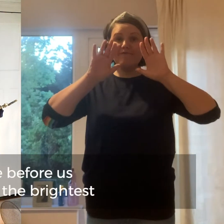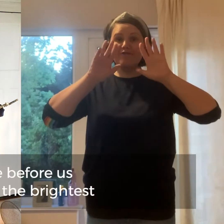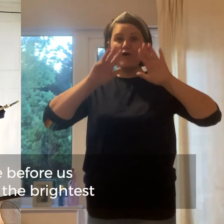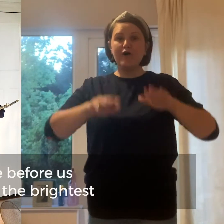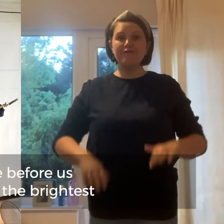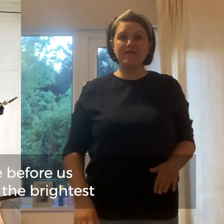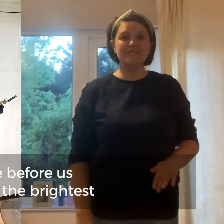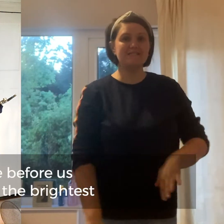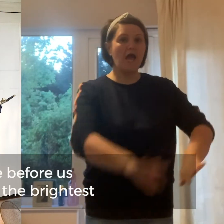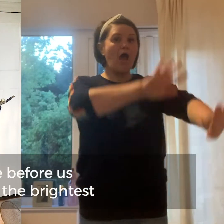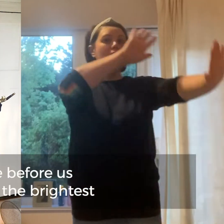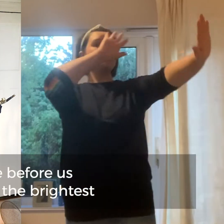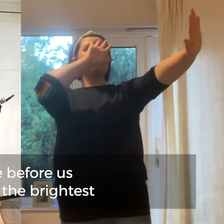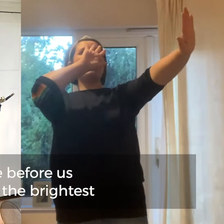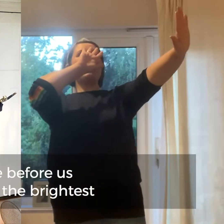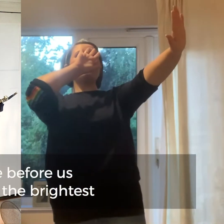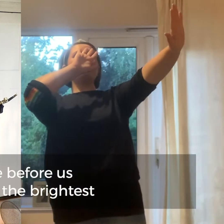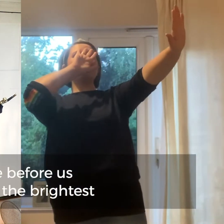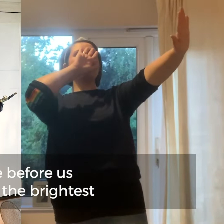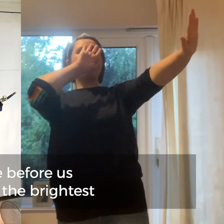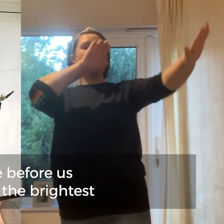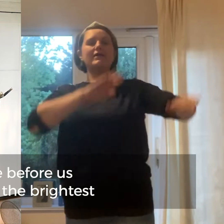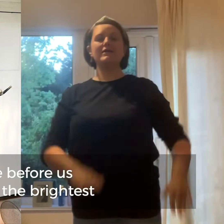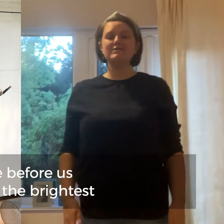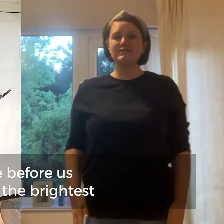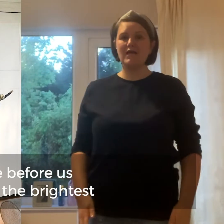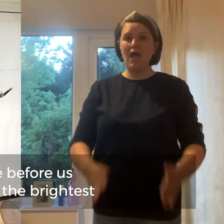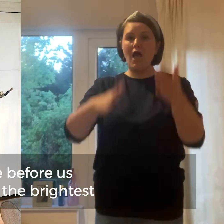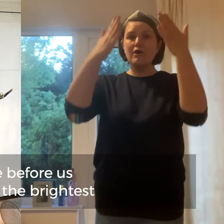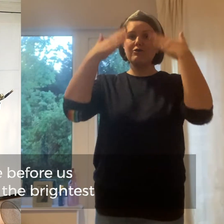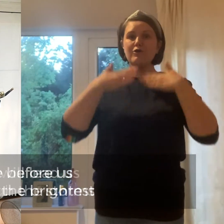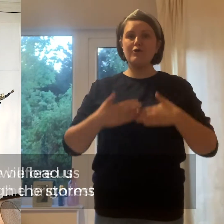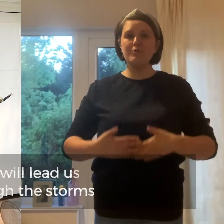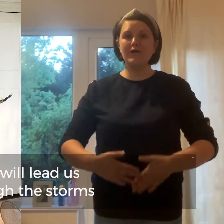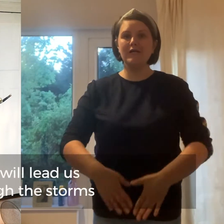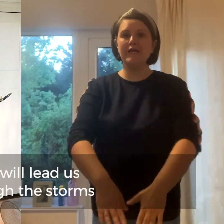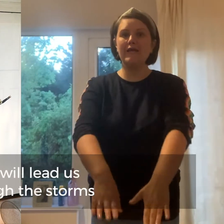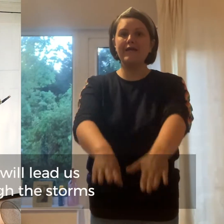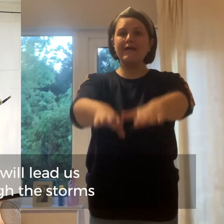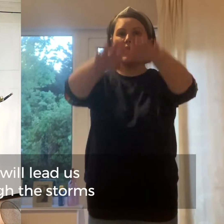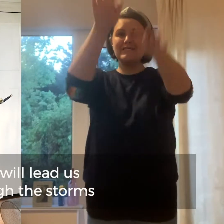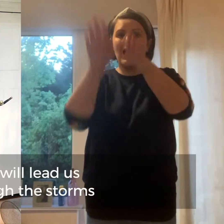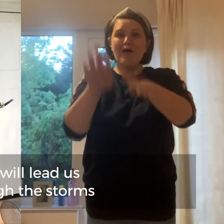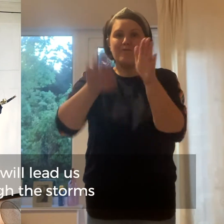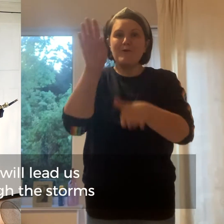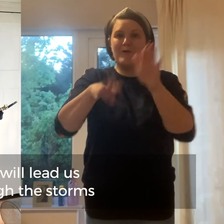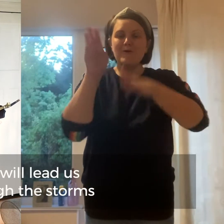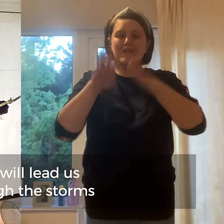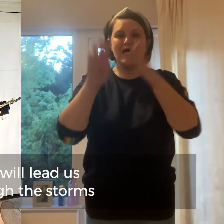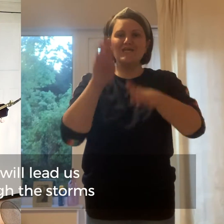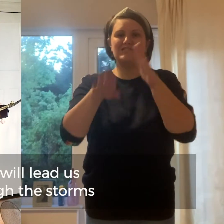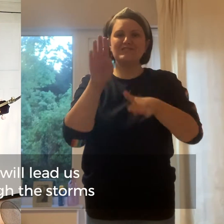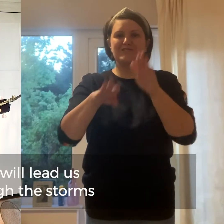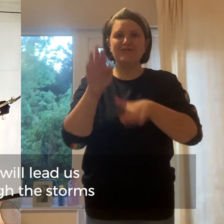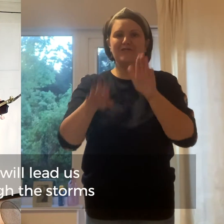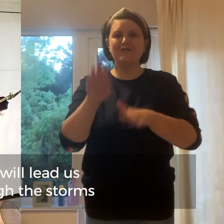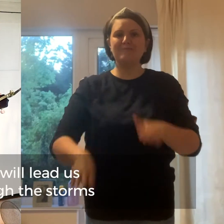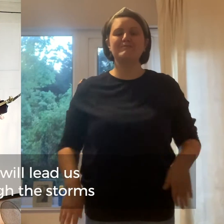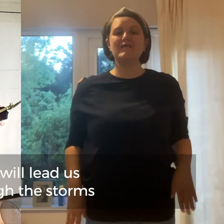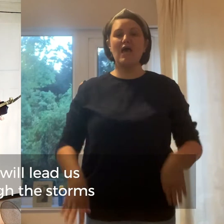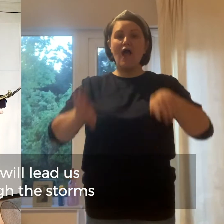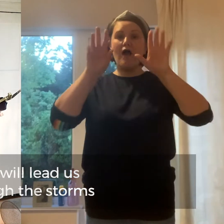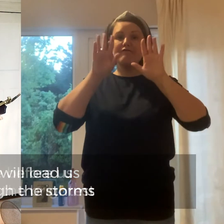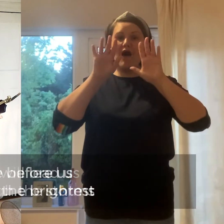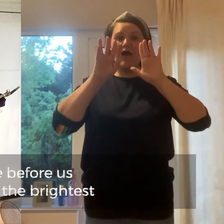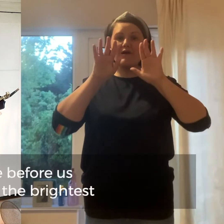Far before us, you're the brightest. You will lead us through the